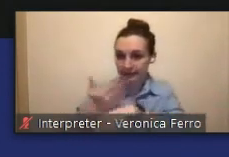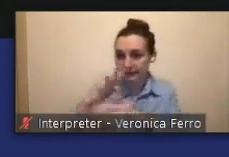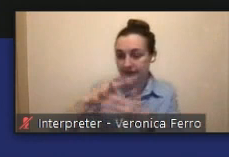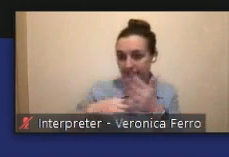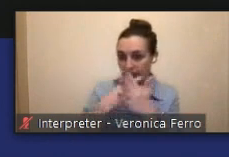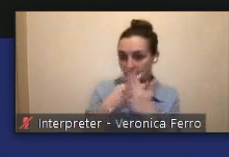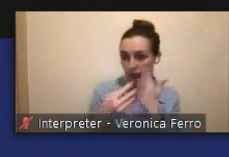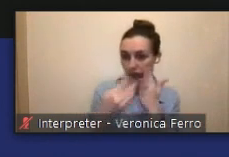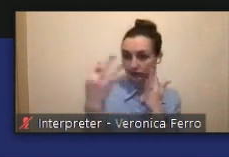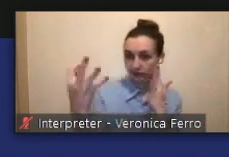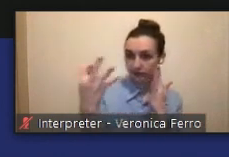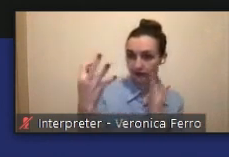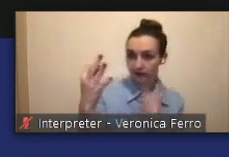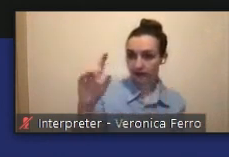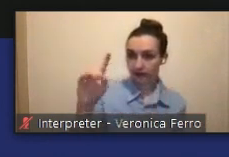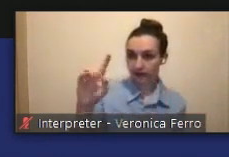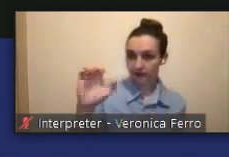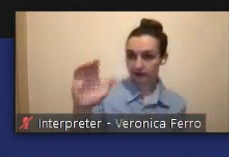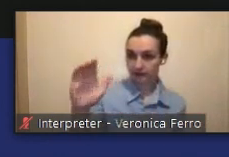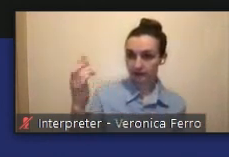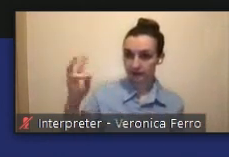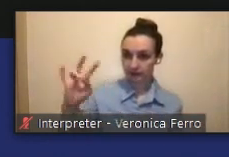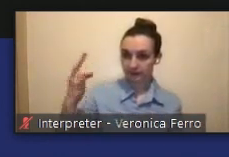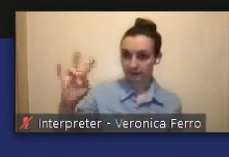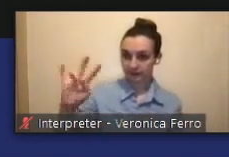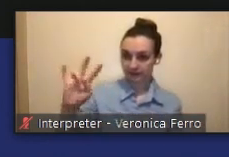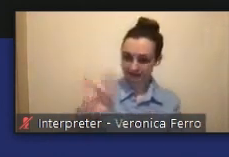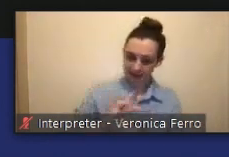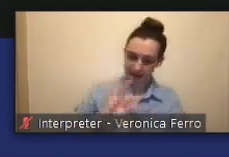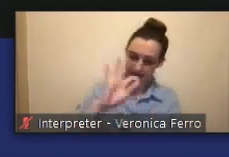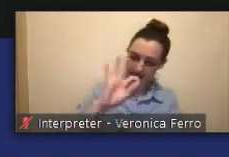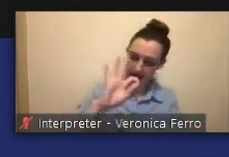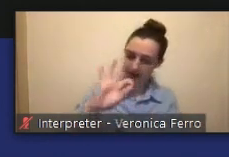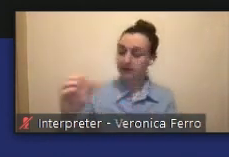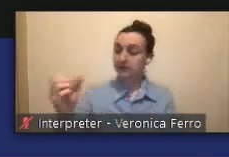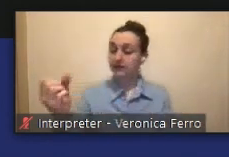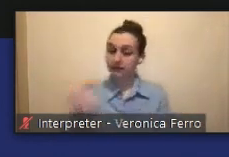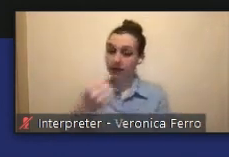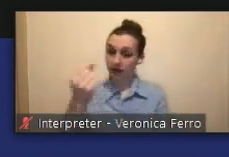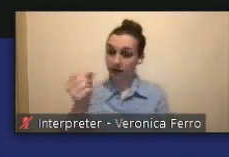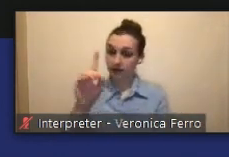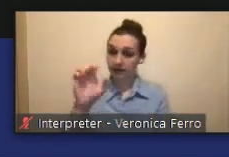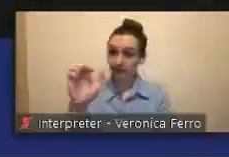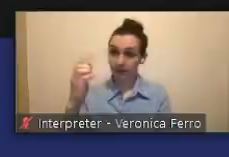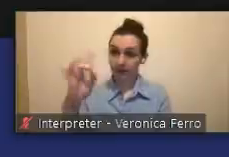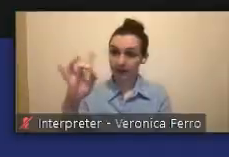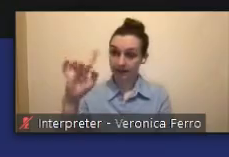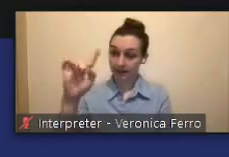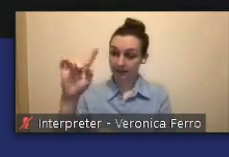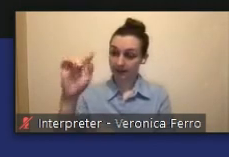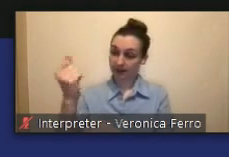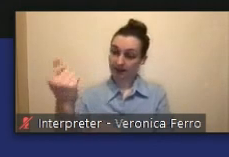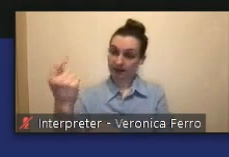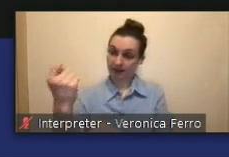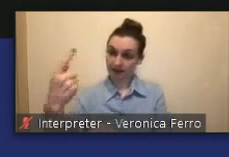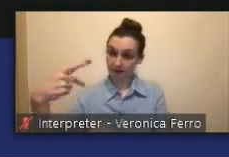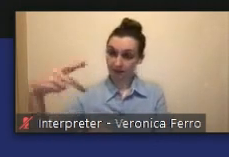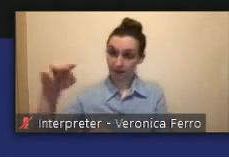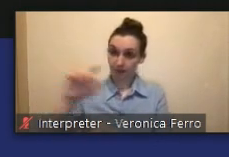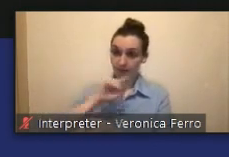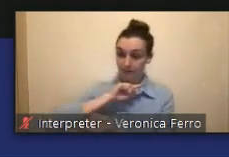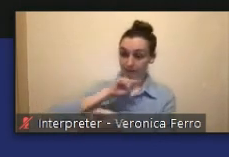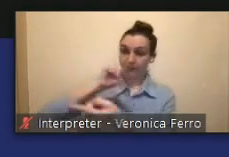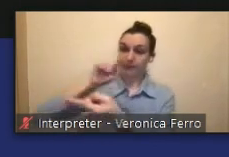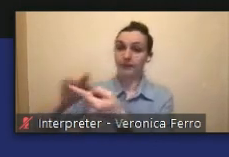December 17th from 9 p.m. to Saturday, December 18th at 11 p.m. The maintenance may not take that entire